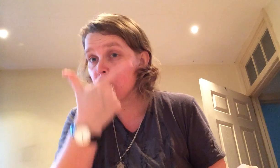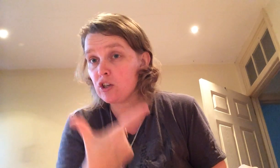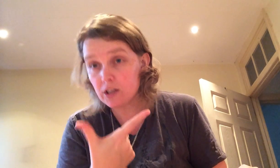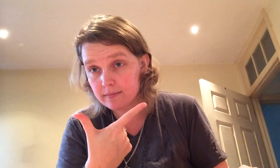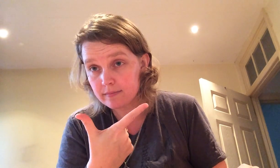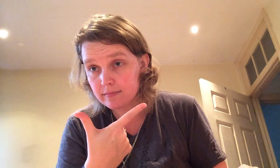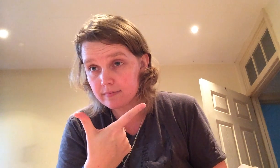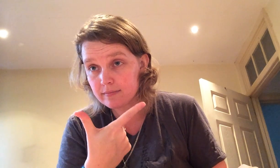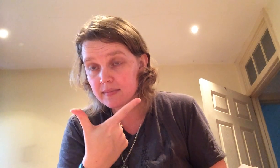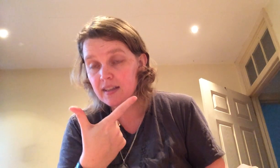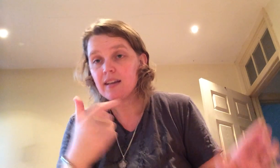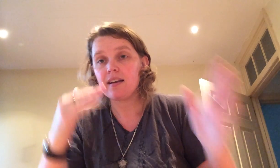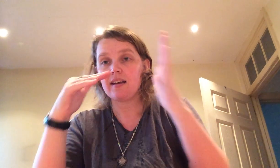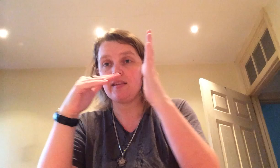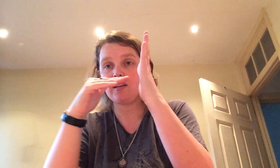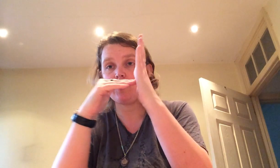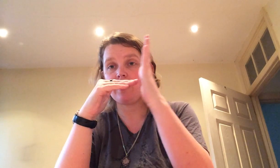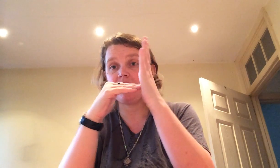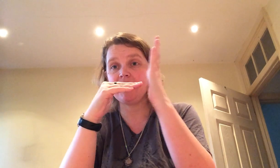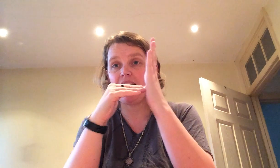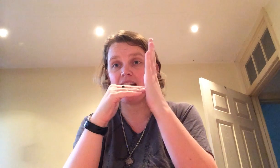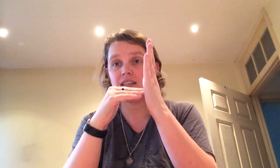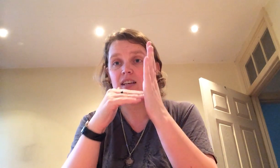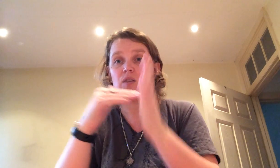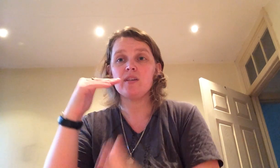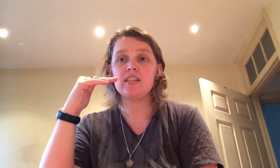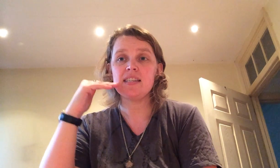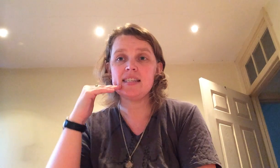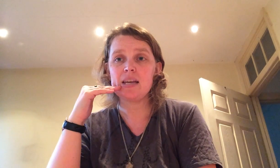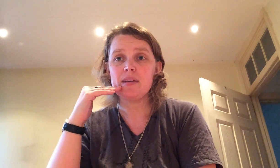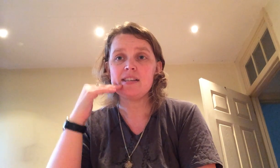y. And then you have Z, which is the same